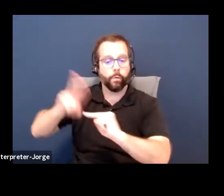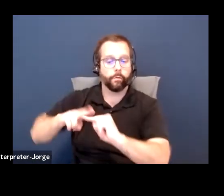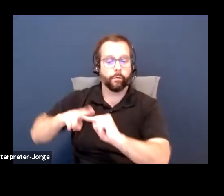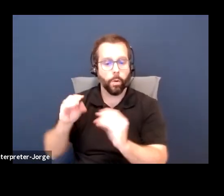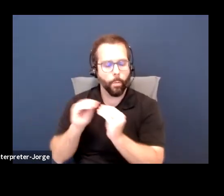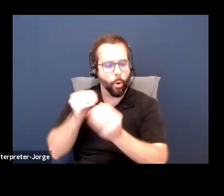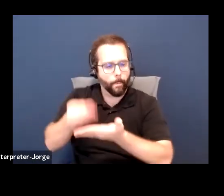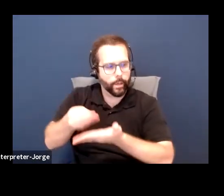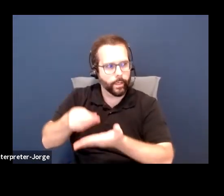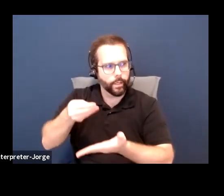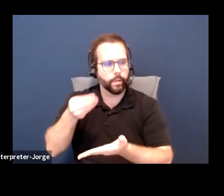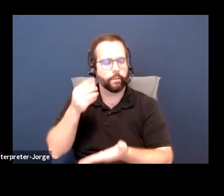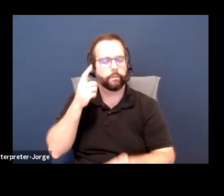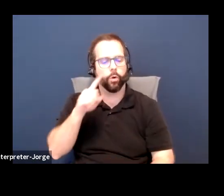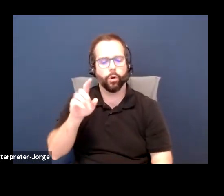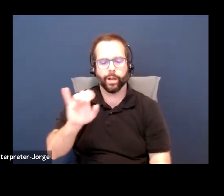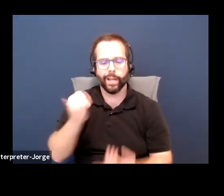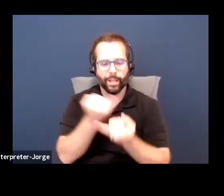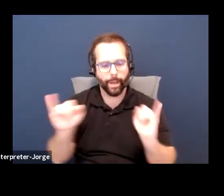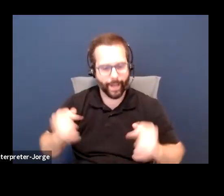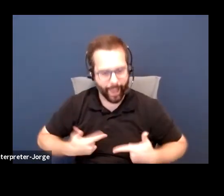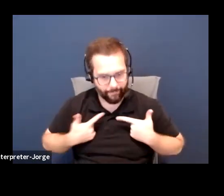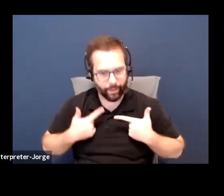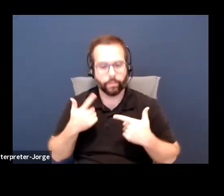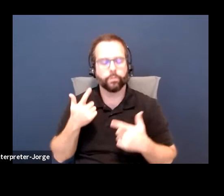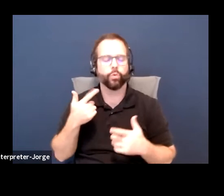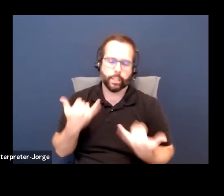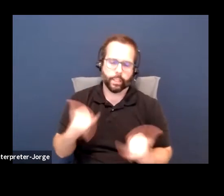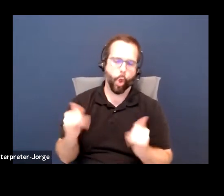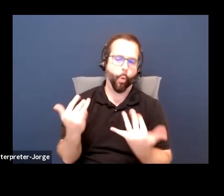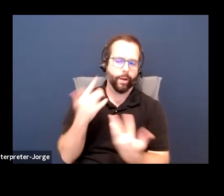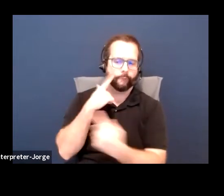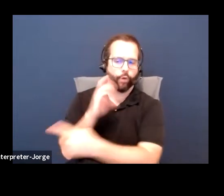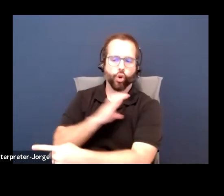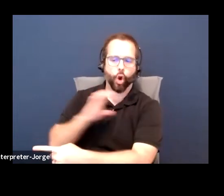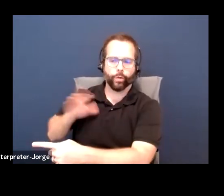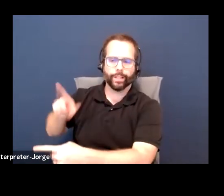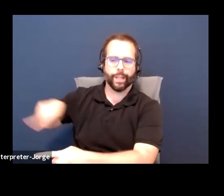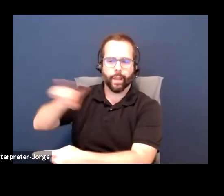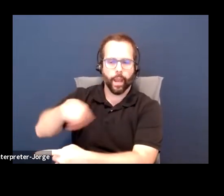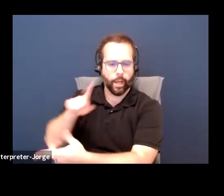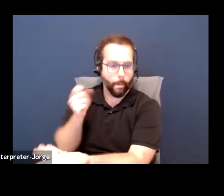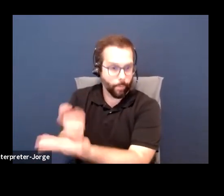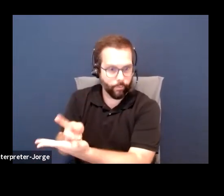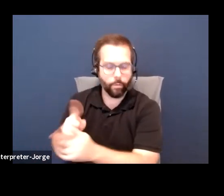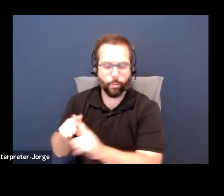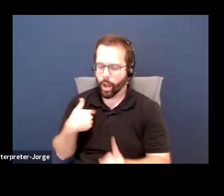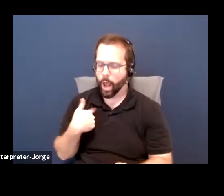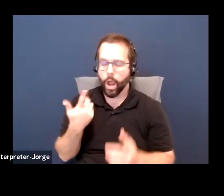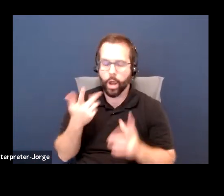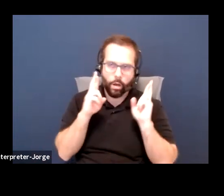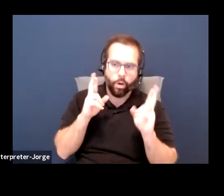Congress to act on that budget, but I'm really hopeful that we will have more resources to help you do this incredible